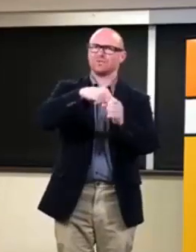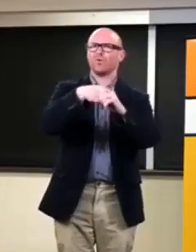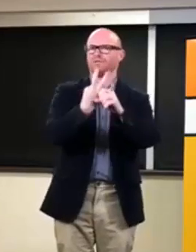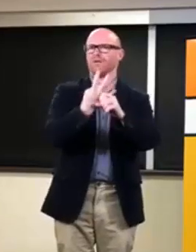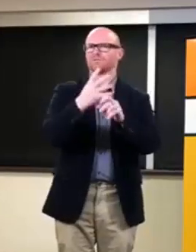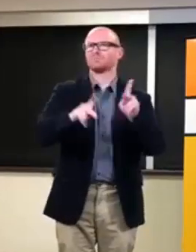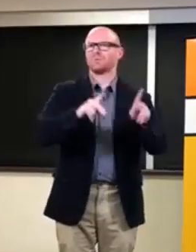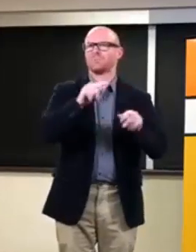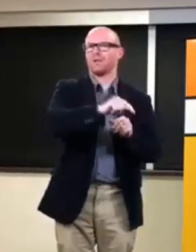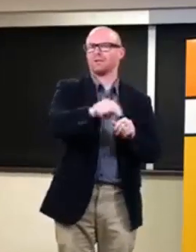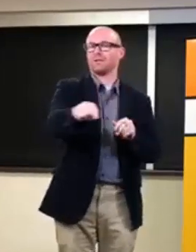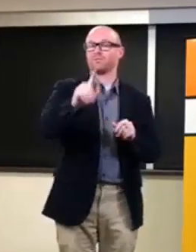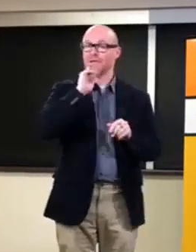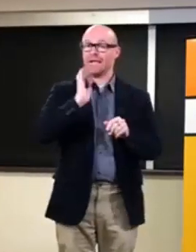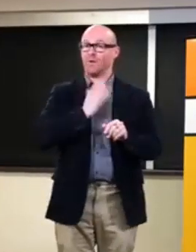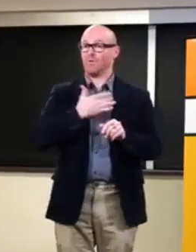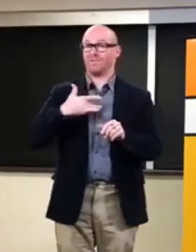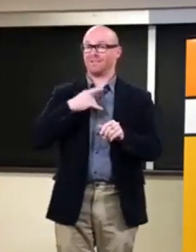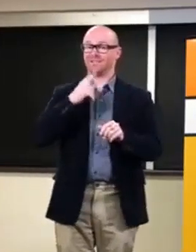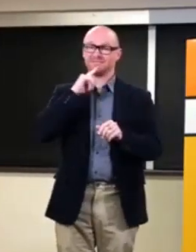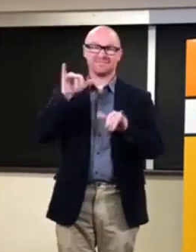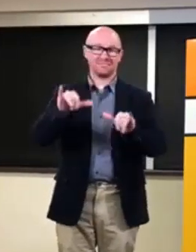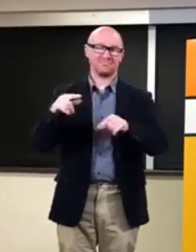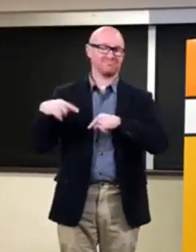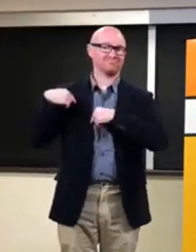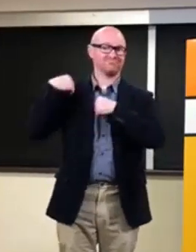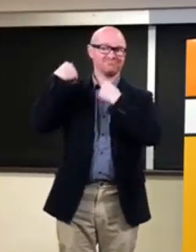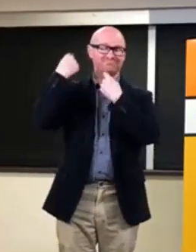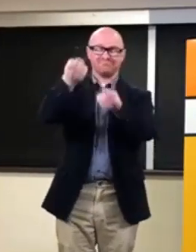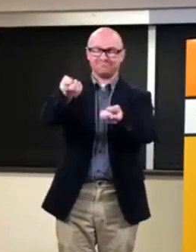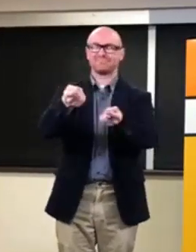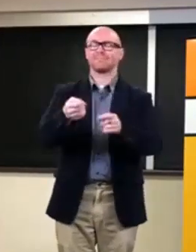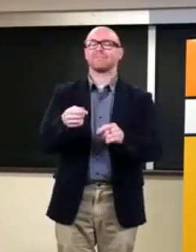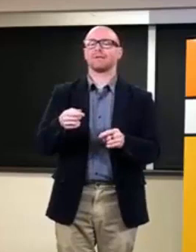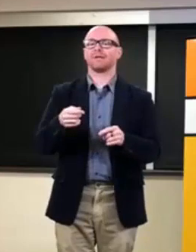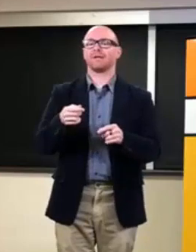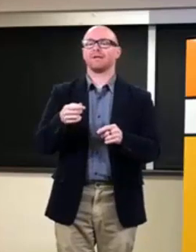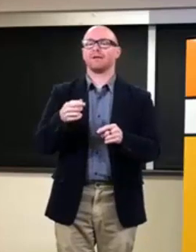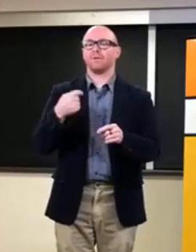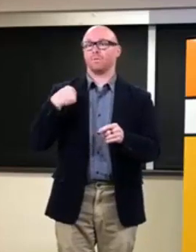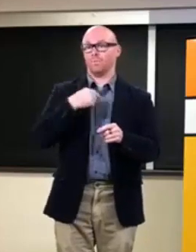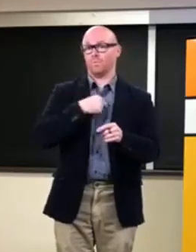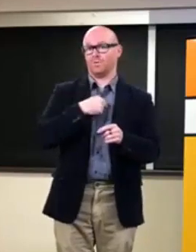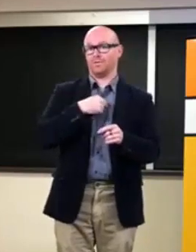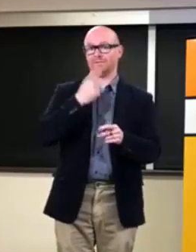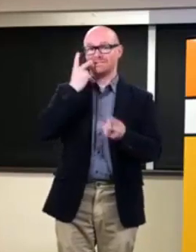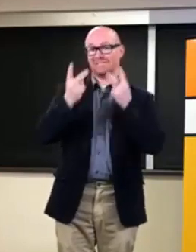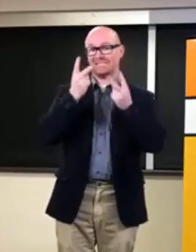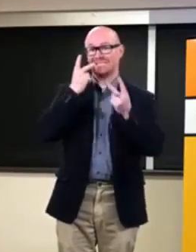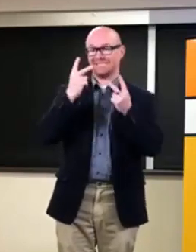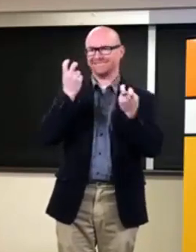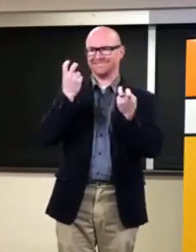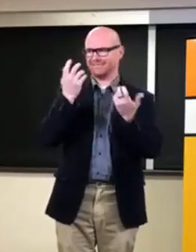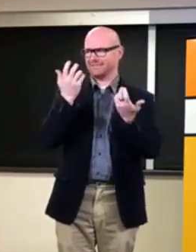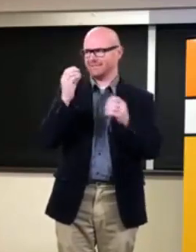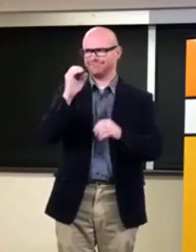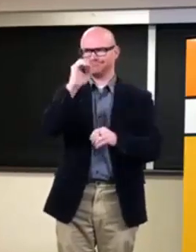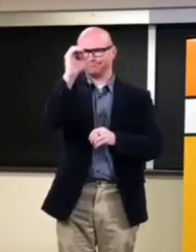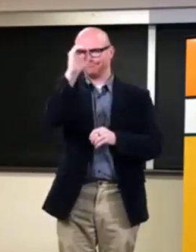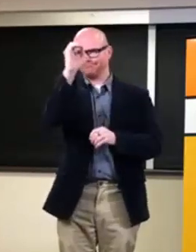individuals. So our position is the same as it has been from day one of this outbreak. We have made zero moves to try